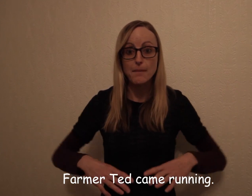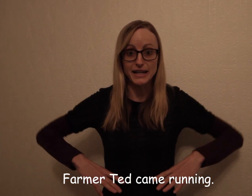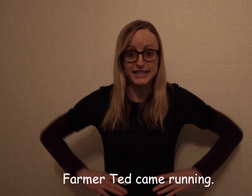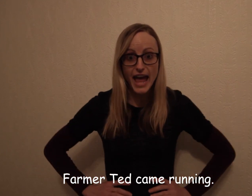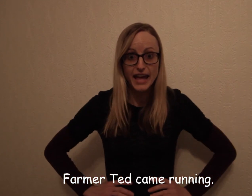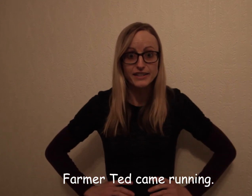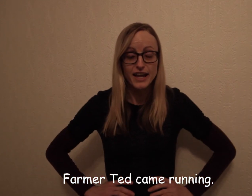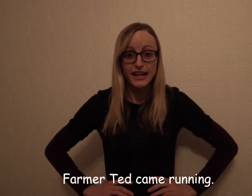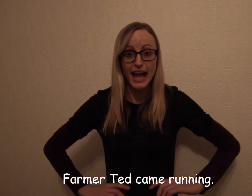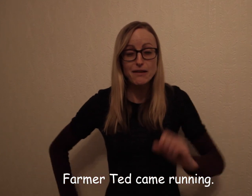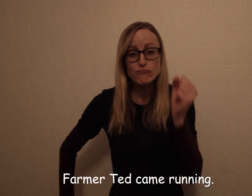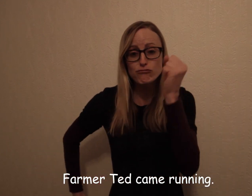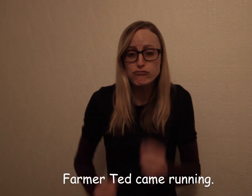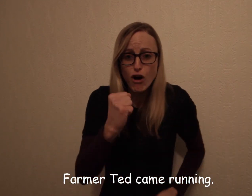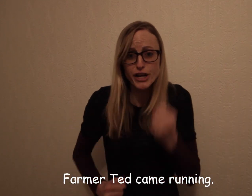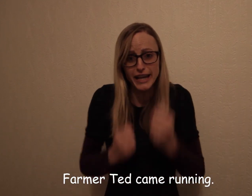Farmer Ted came running.